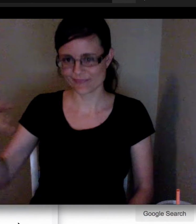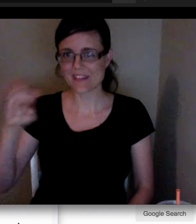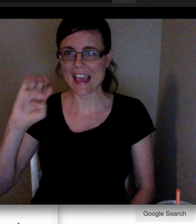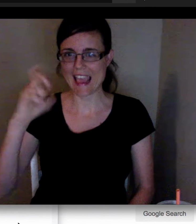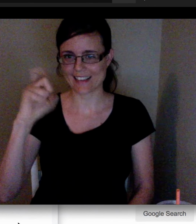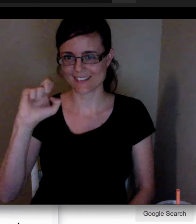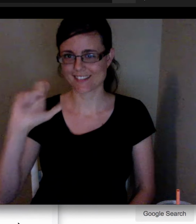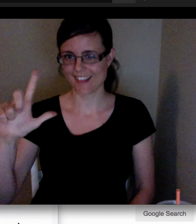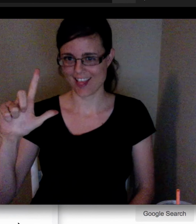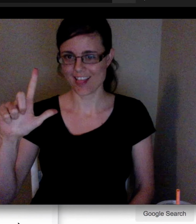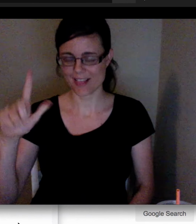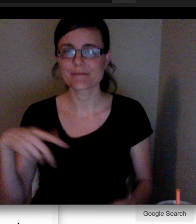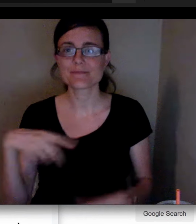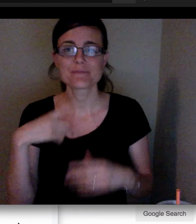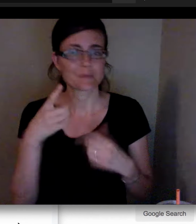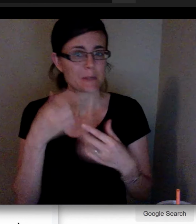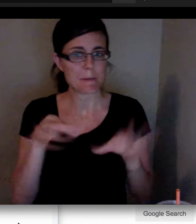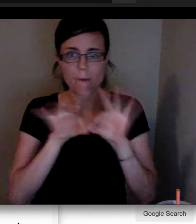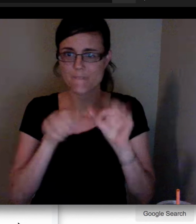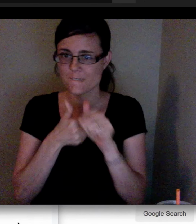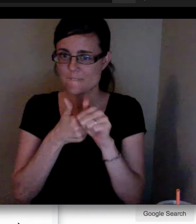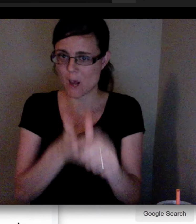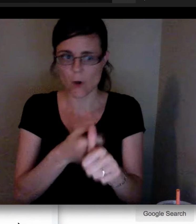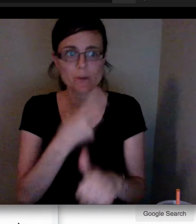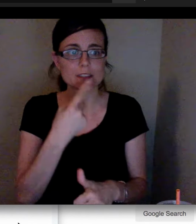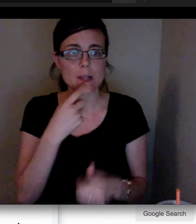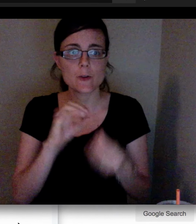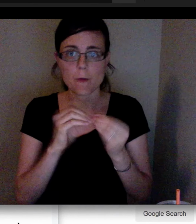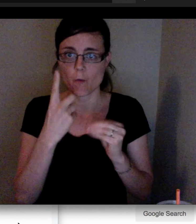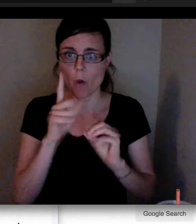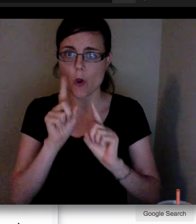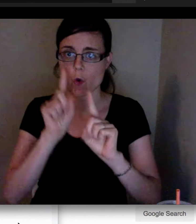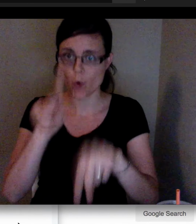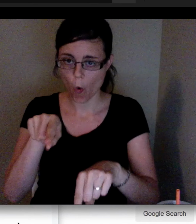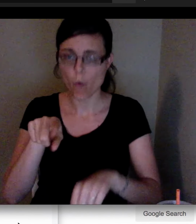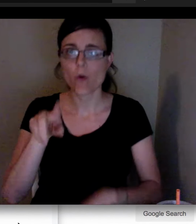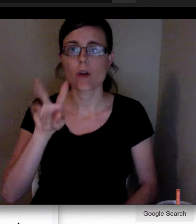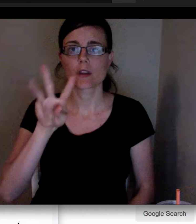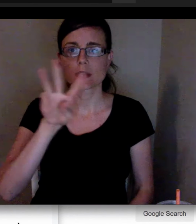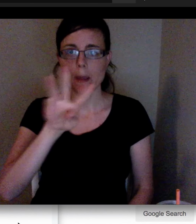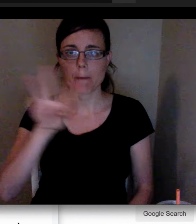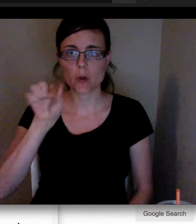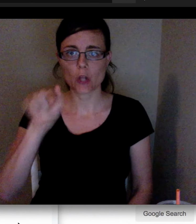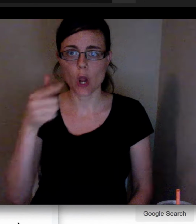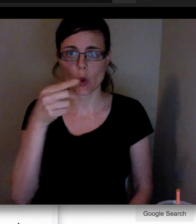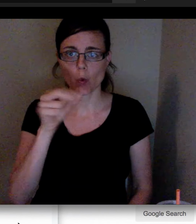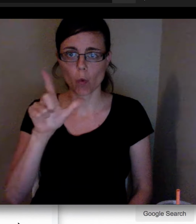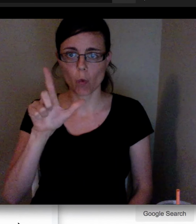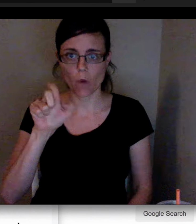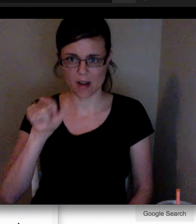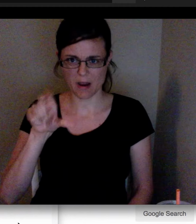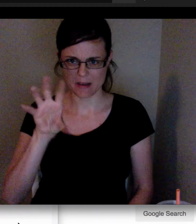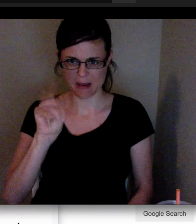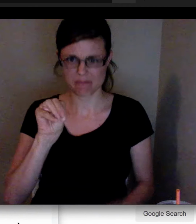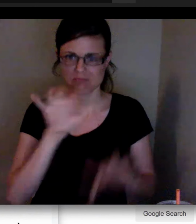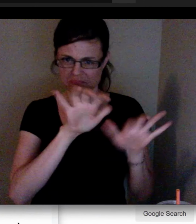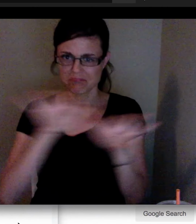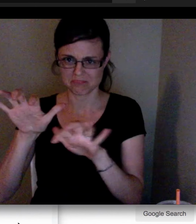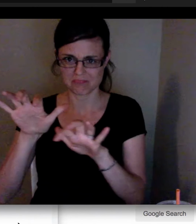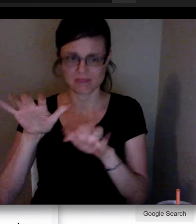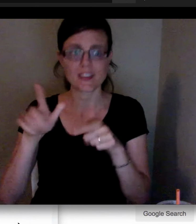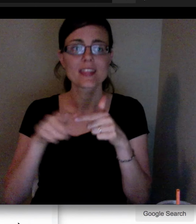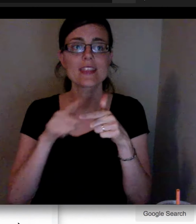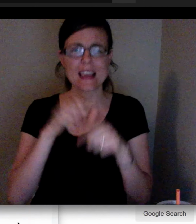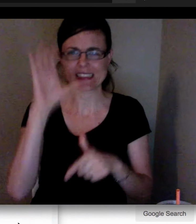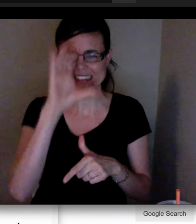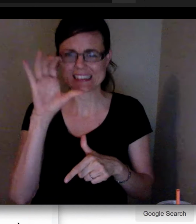Hello, this is the Intro to Sheets in Excel. It's important to follow the steps. Number one says